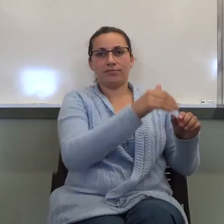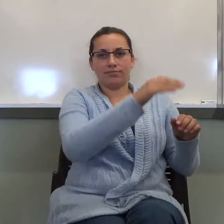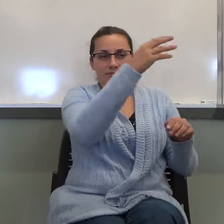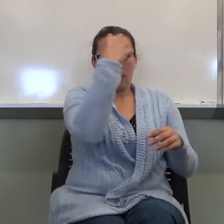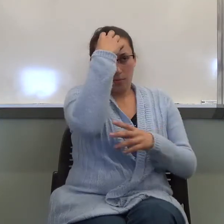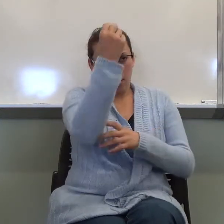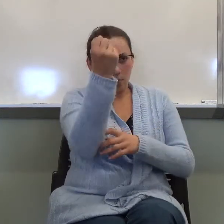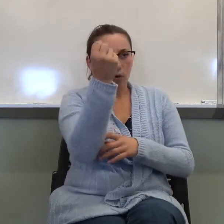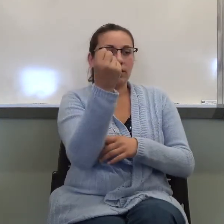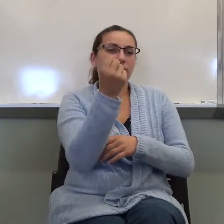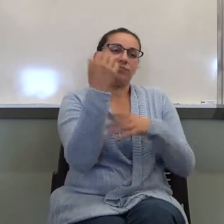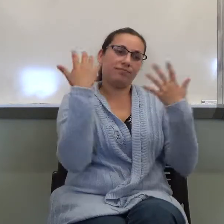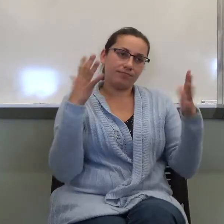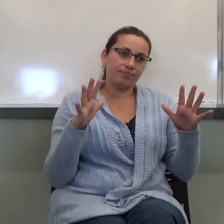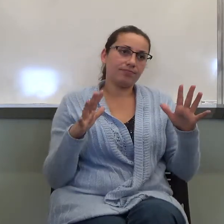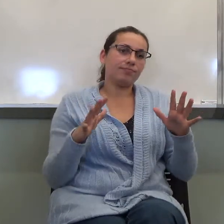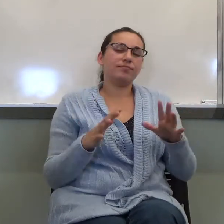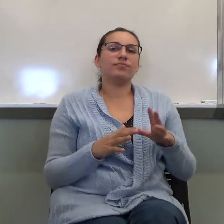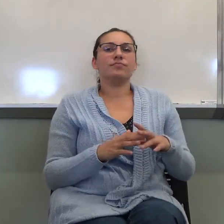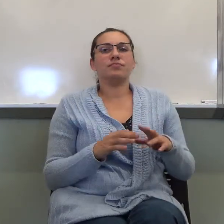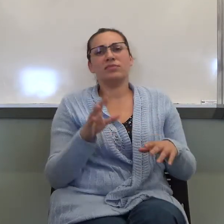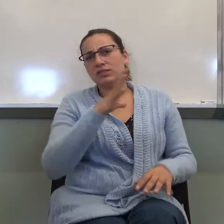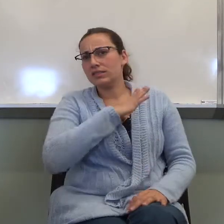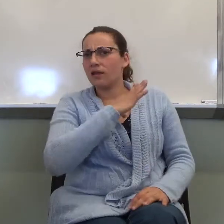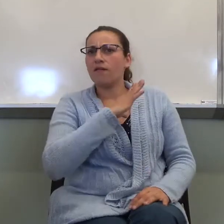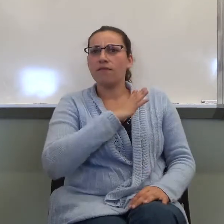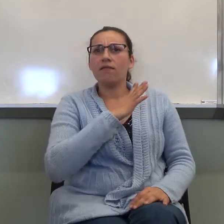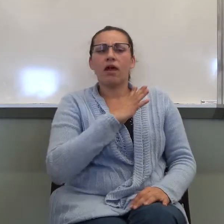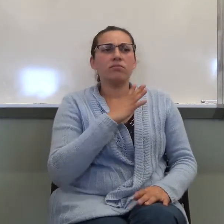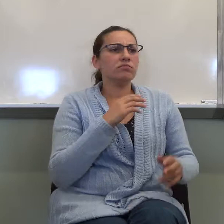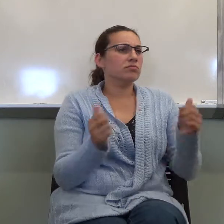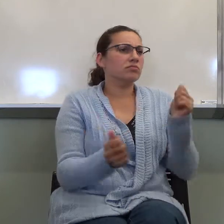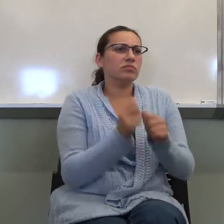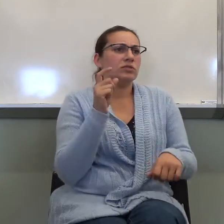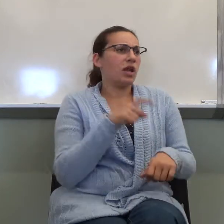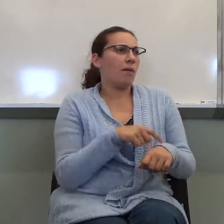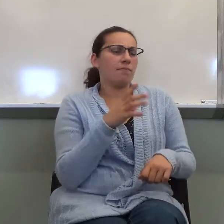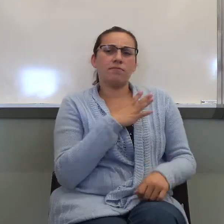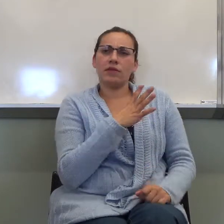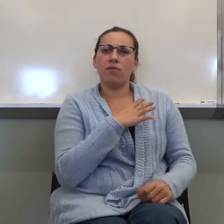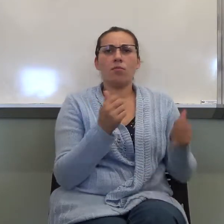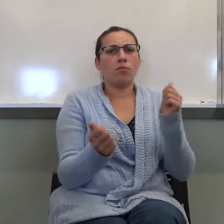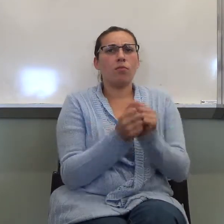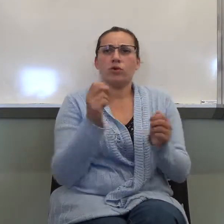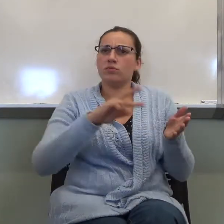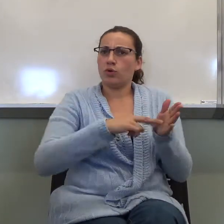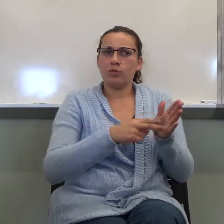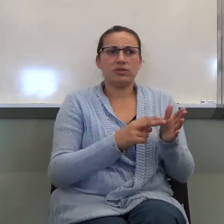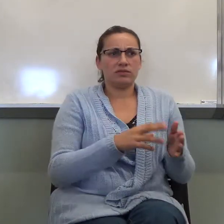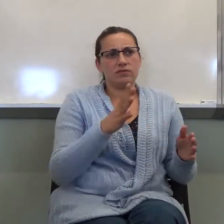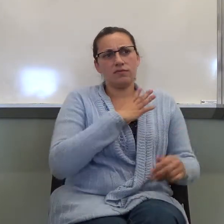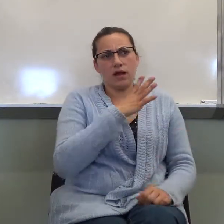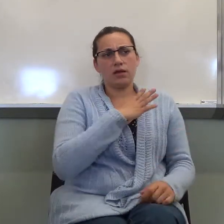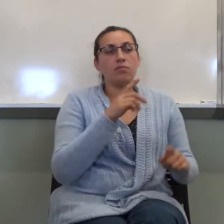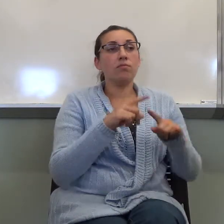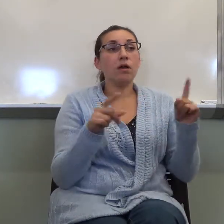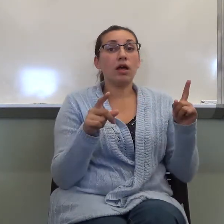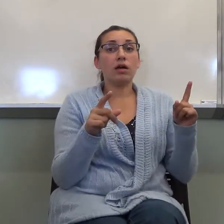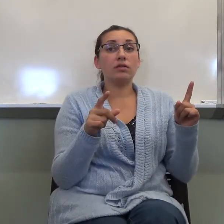way. And that's fine. For most purposes, that's perfectly all right. However, if aliens come to invade the